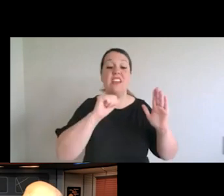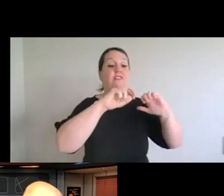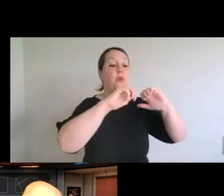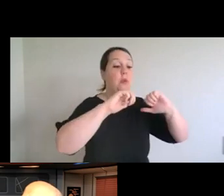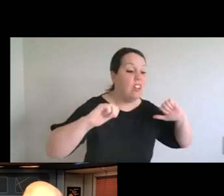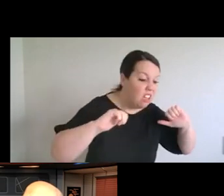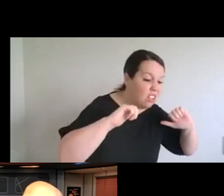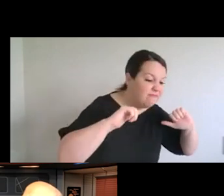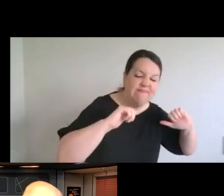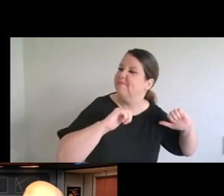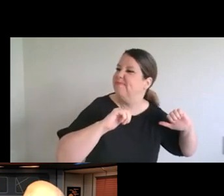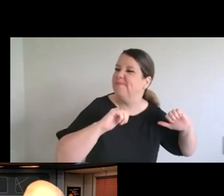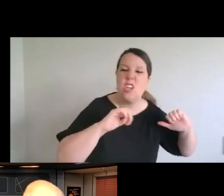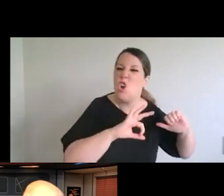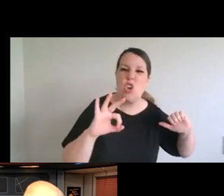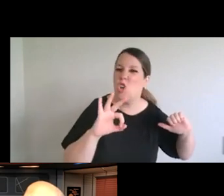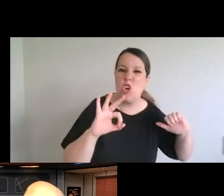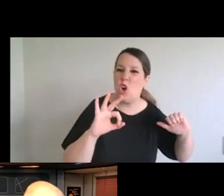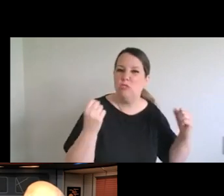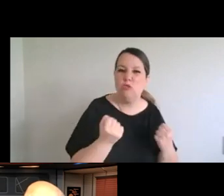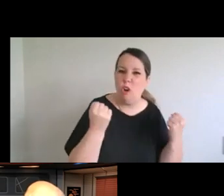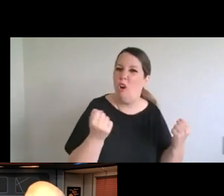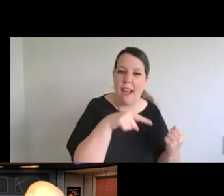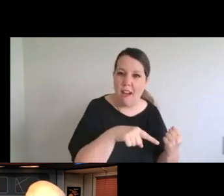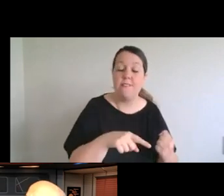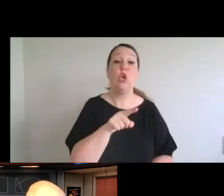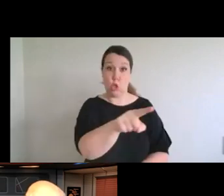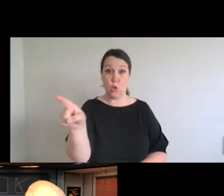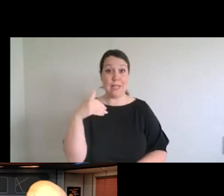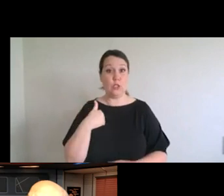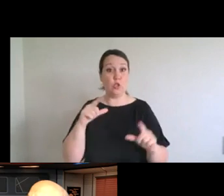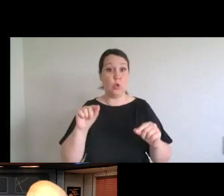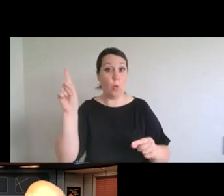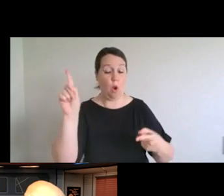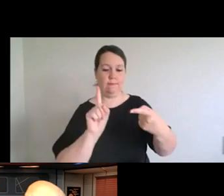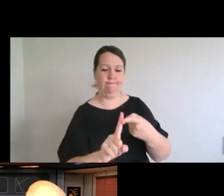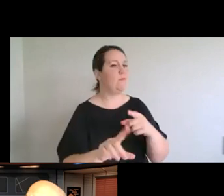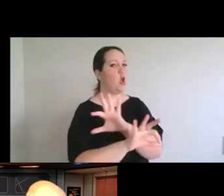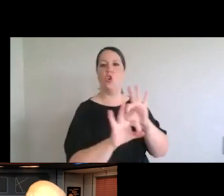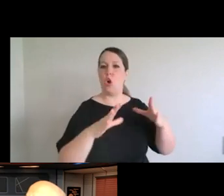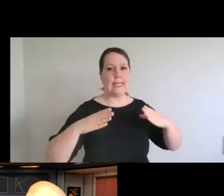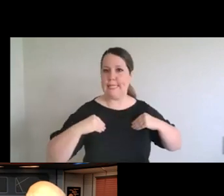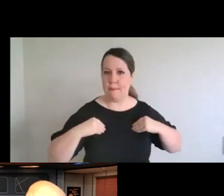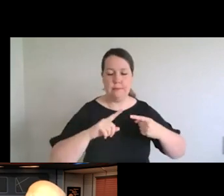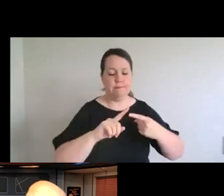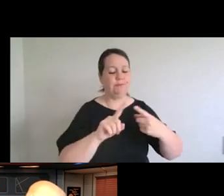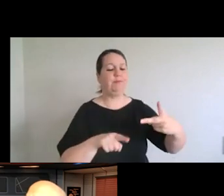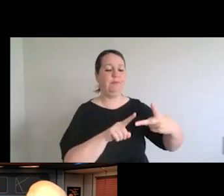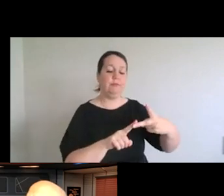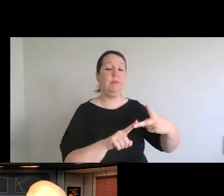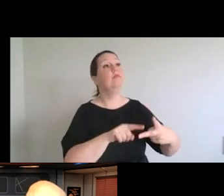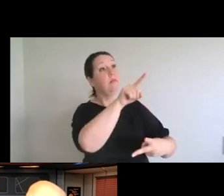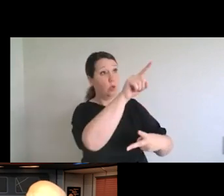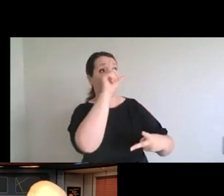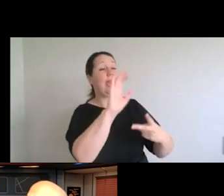one, make it clear you're not accepting this. Number two, let them go and introduce whatever bill they want, but be ready